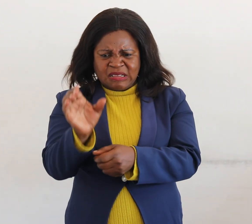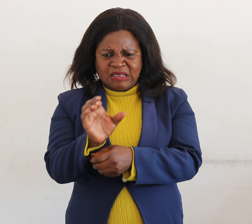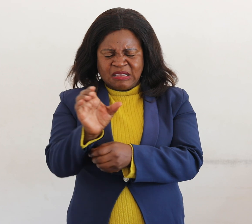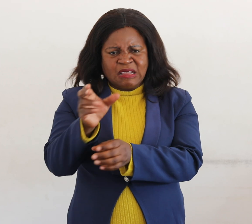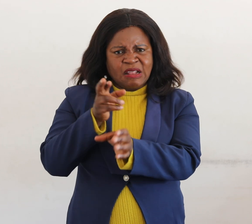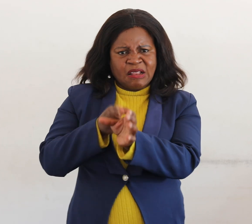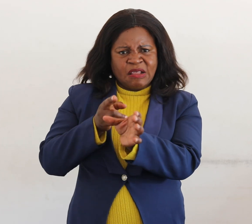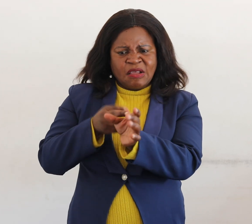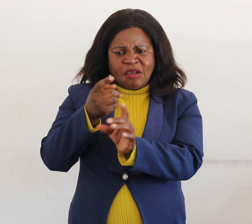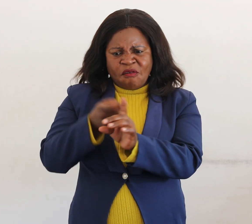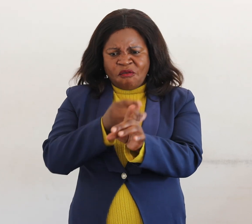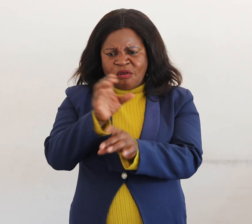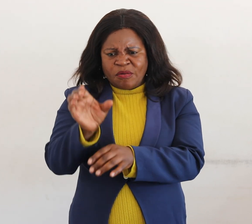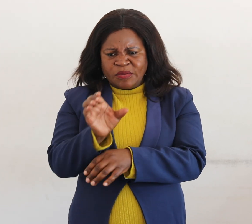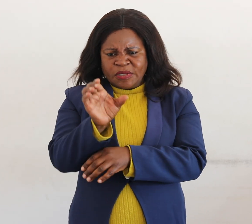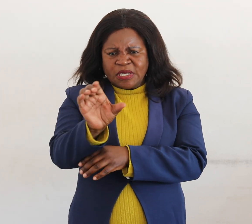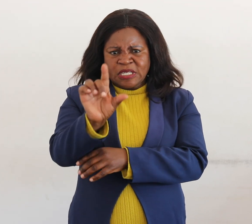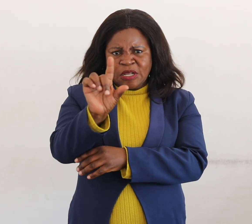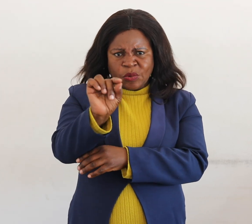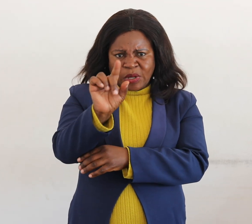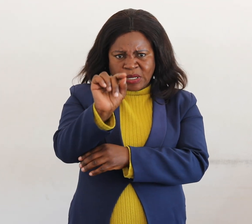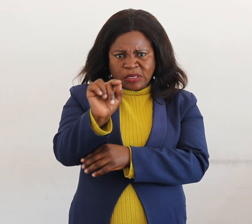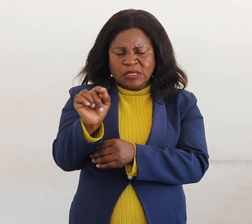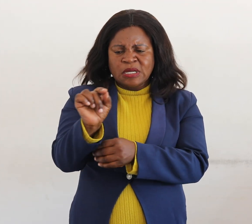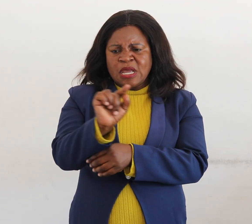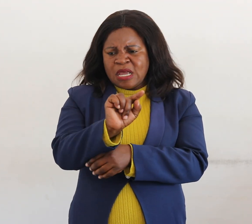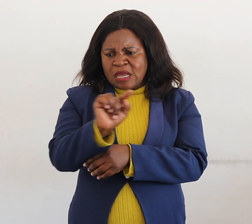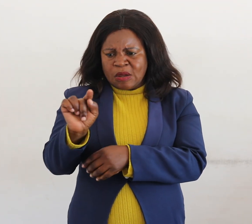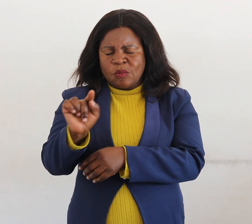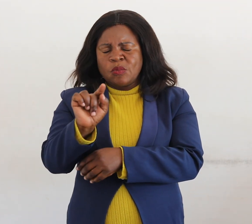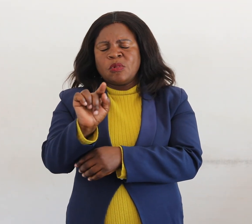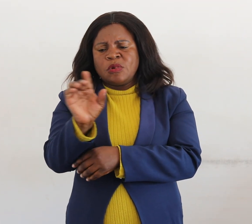Section 20 to Section 24.